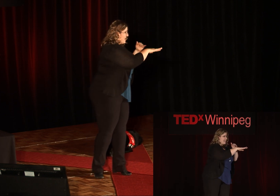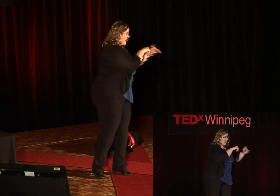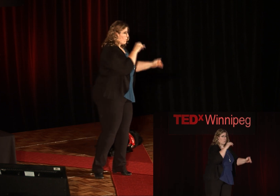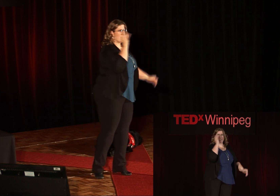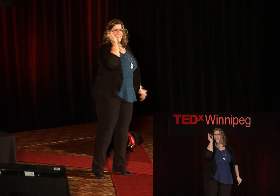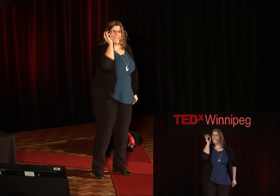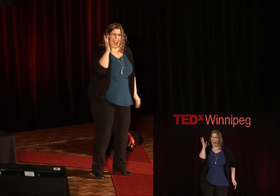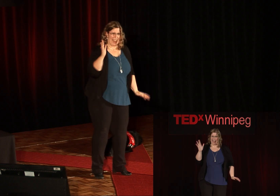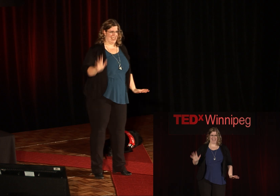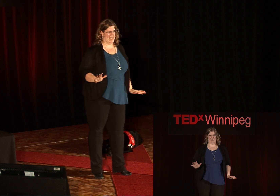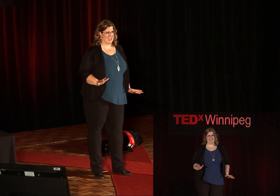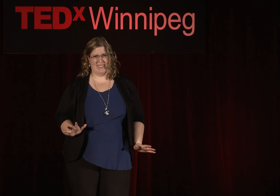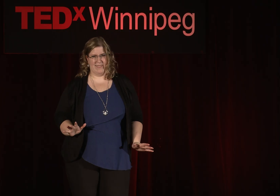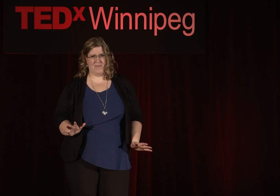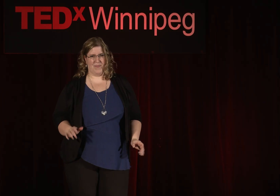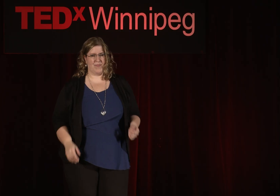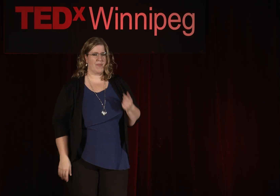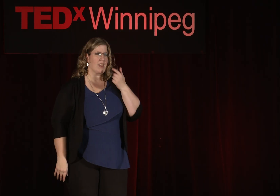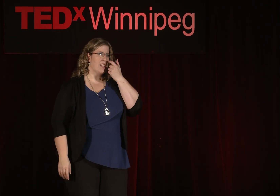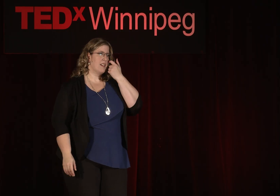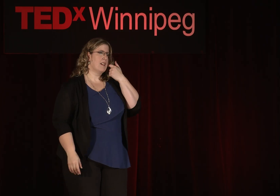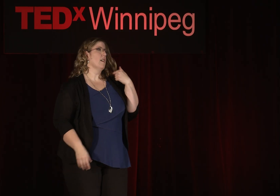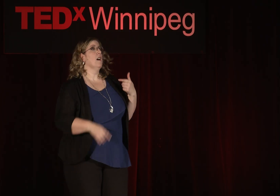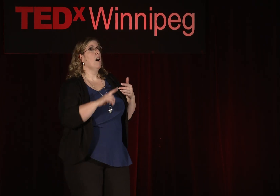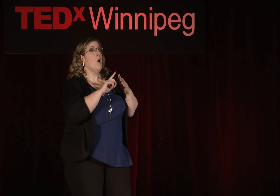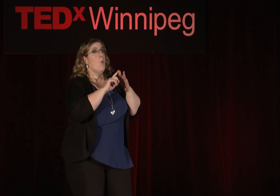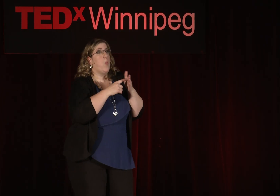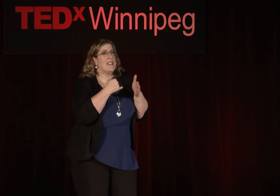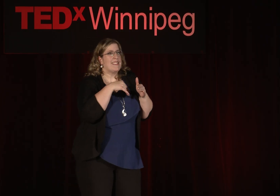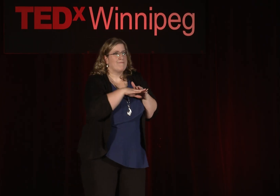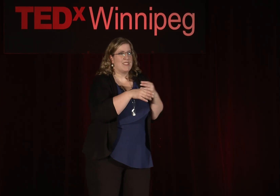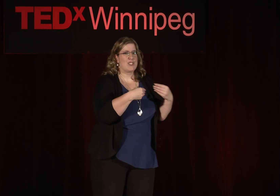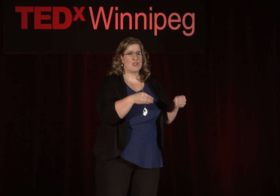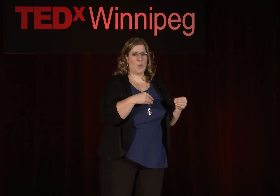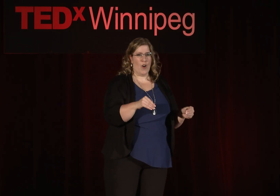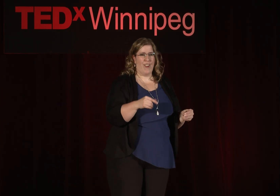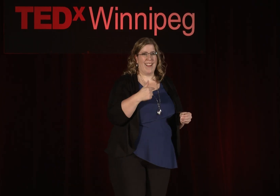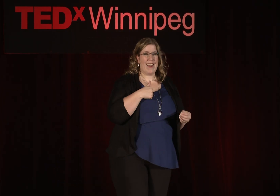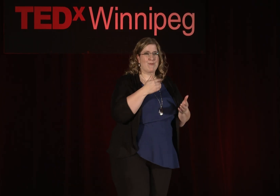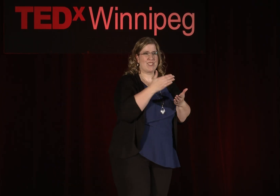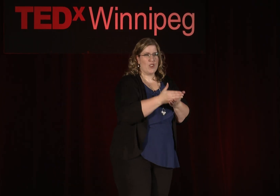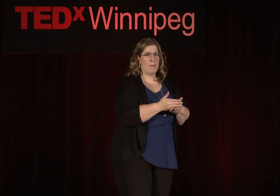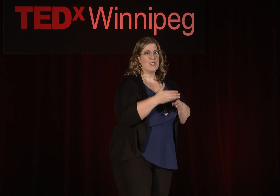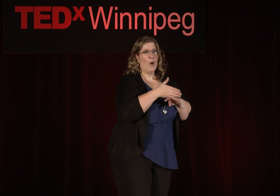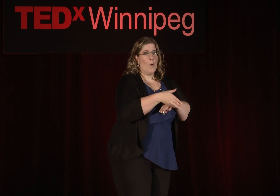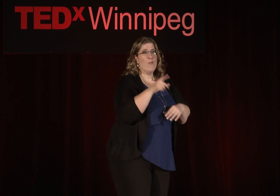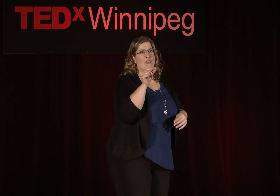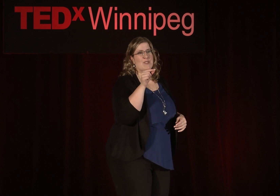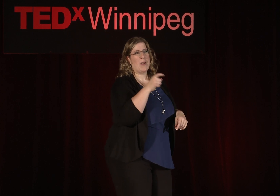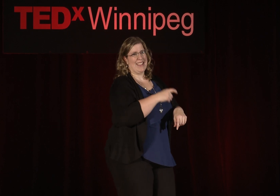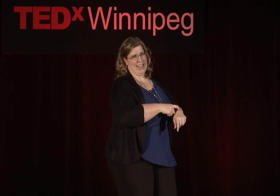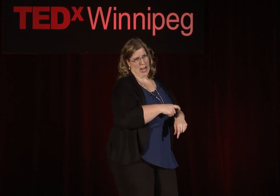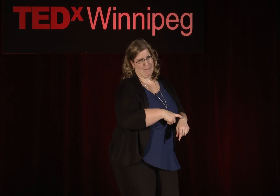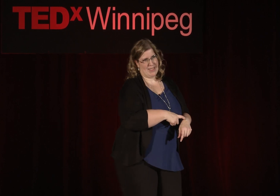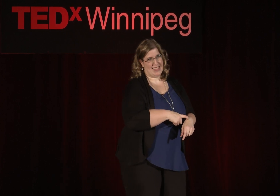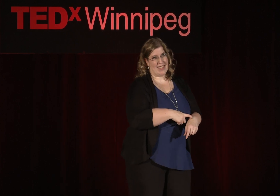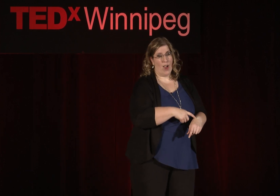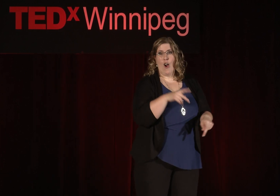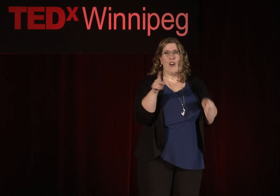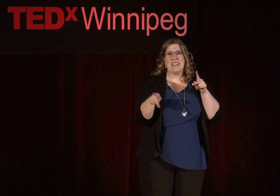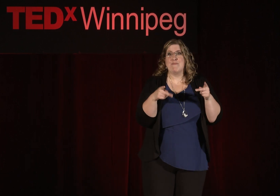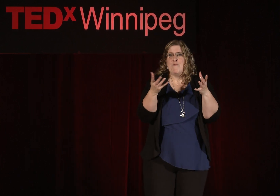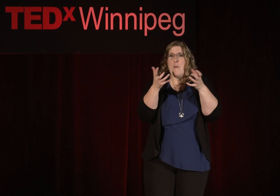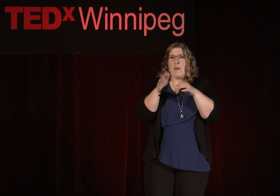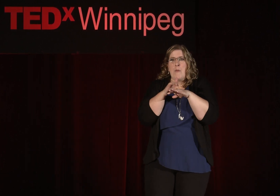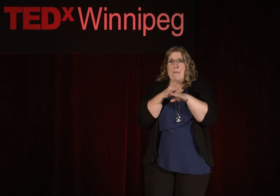as possible. Once, I counted being stopped over 20 times in a store by people